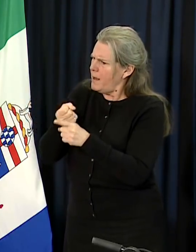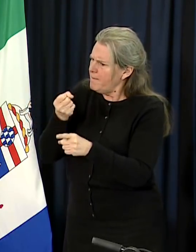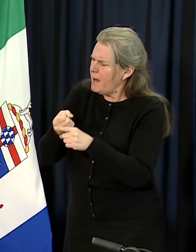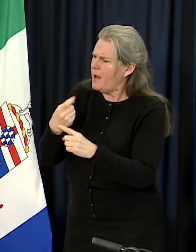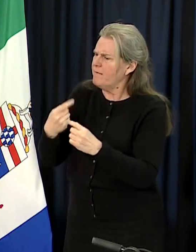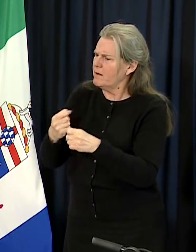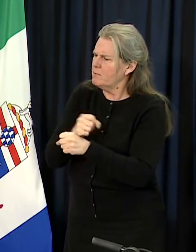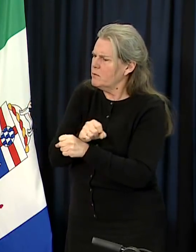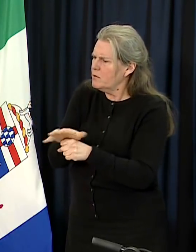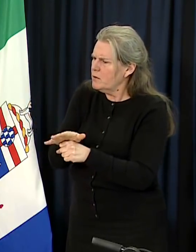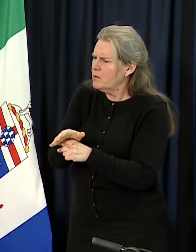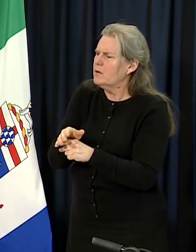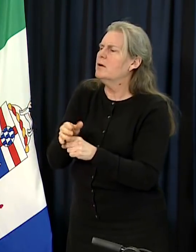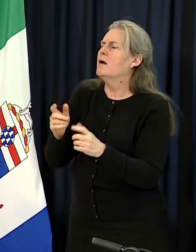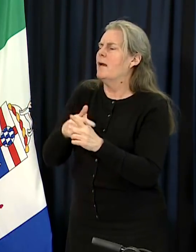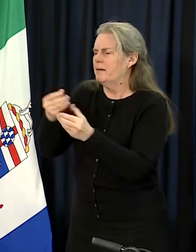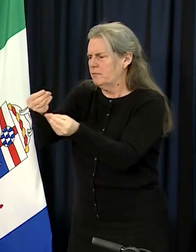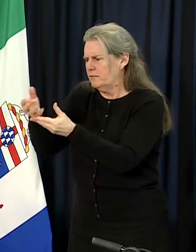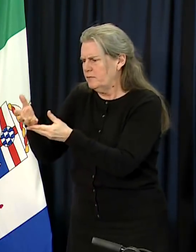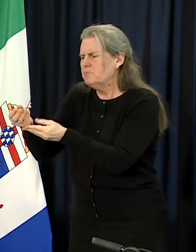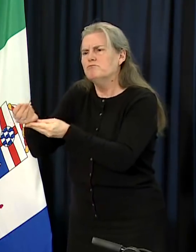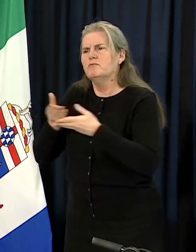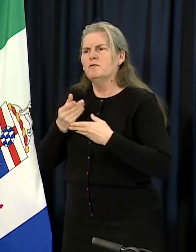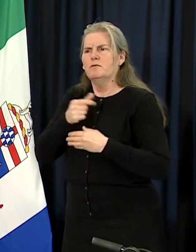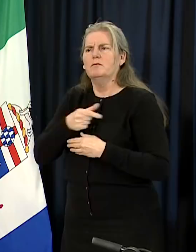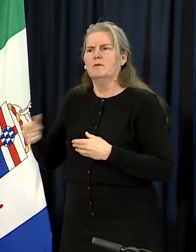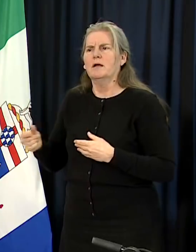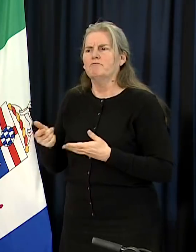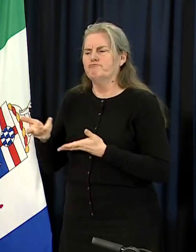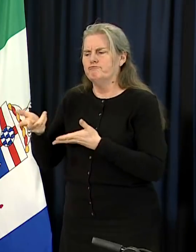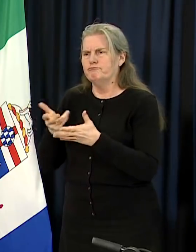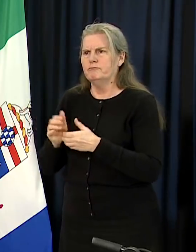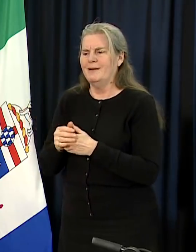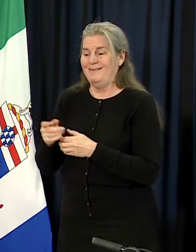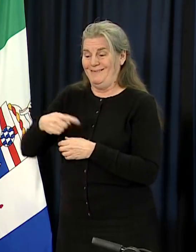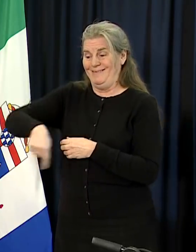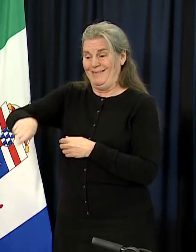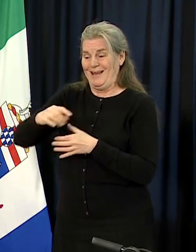our government's response. These relationships are